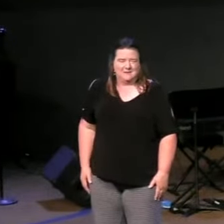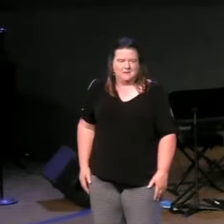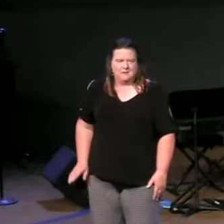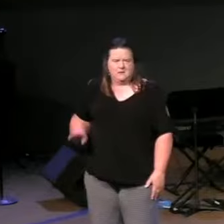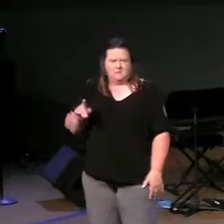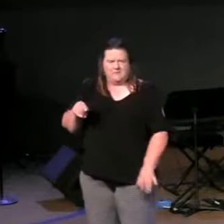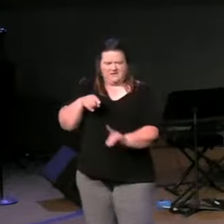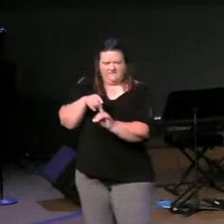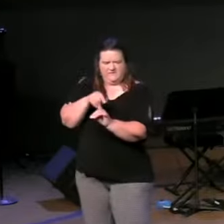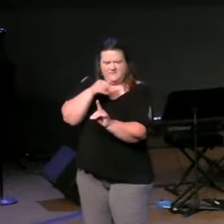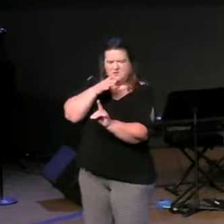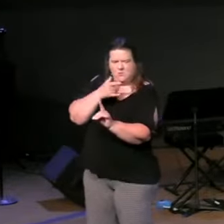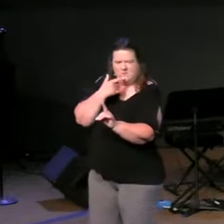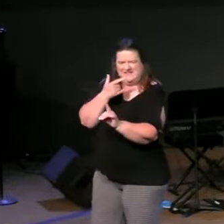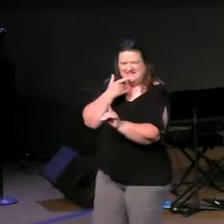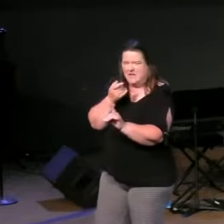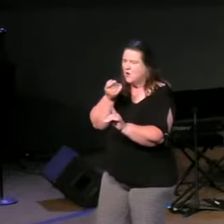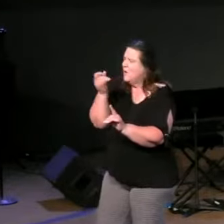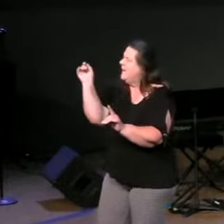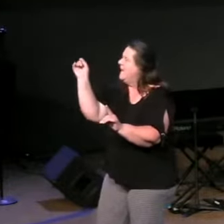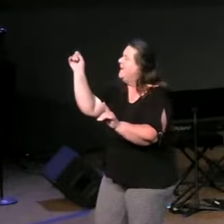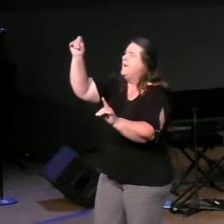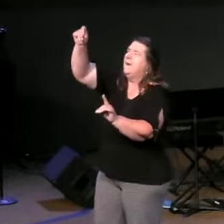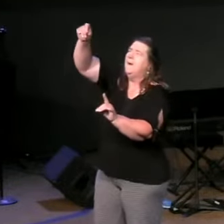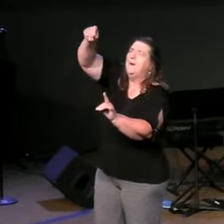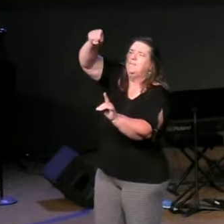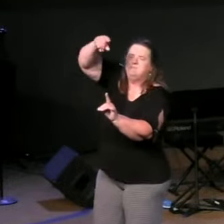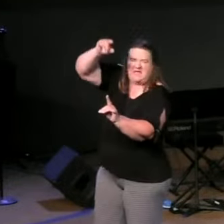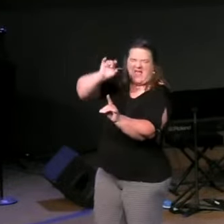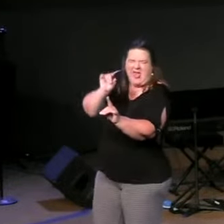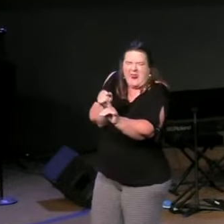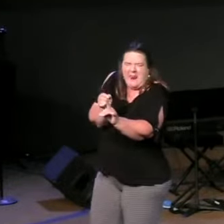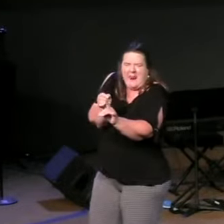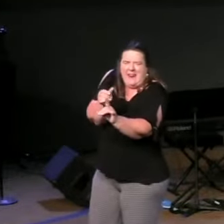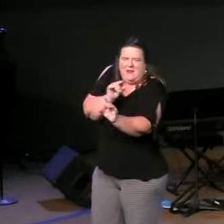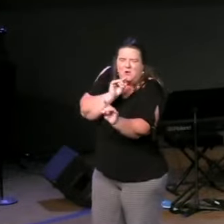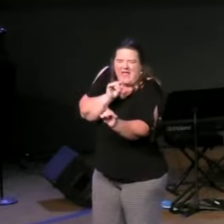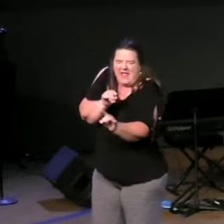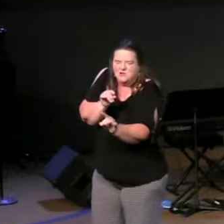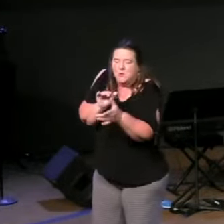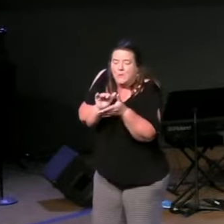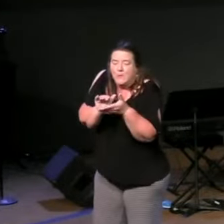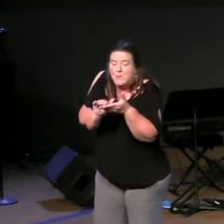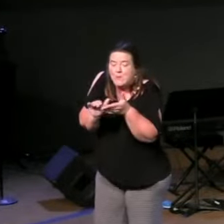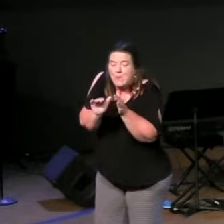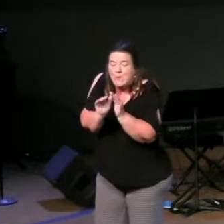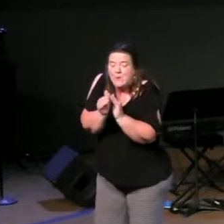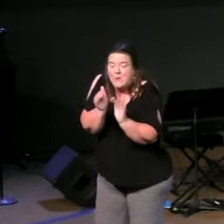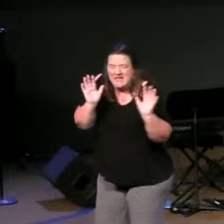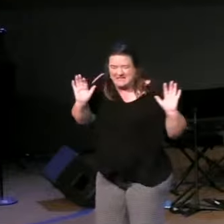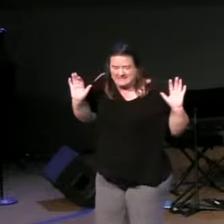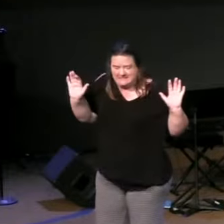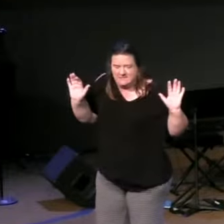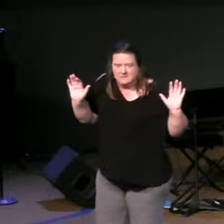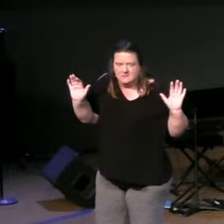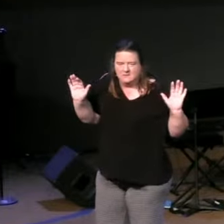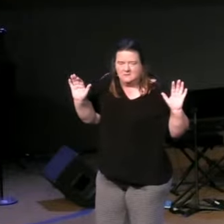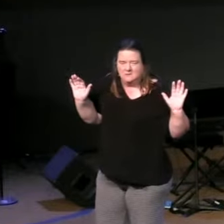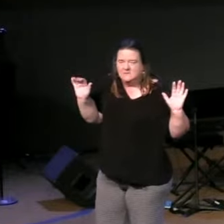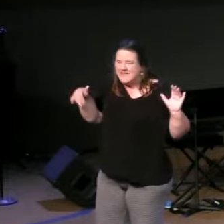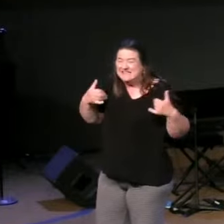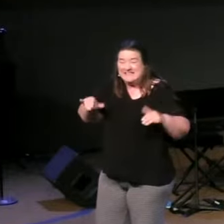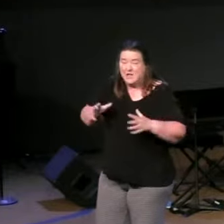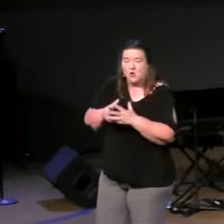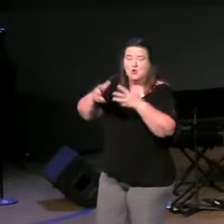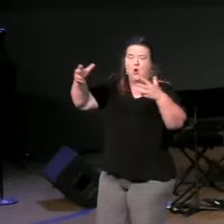But what if he doesn't? What if he just gives a little bit of something? Then I'm like, "Ah, man, like, God, you're able to do so much." This